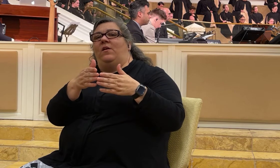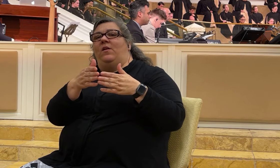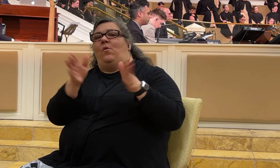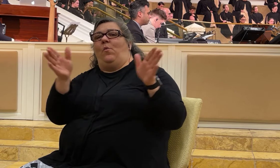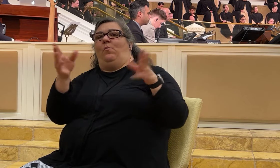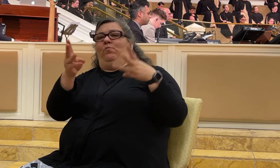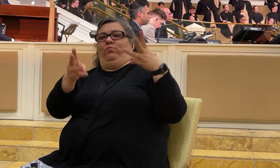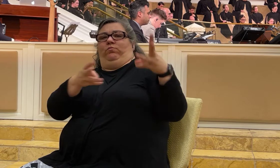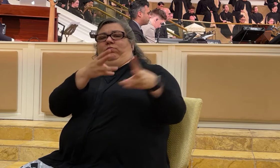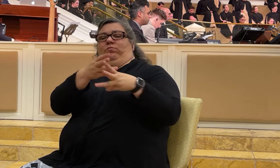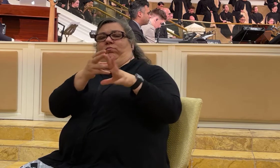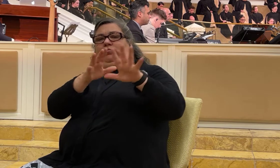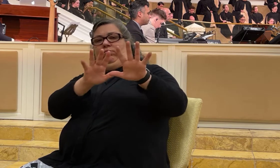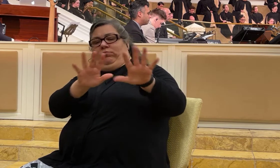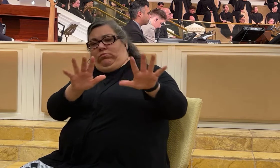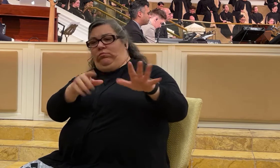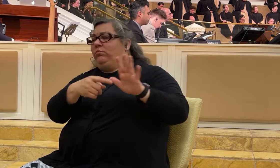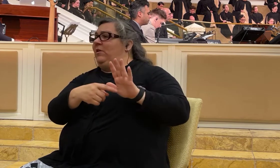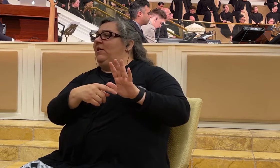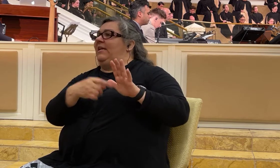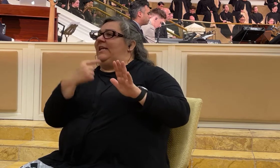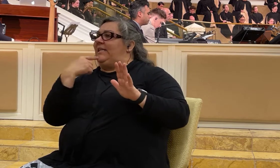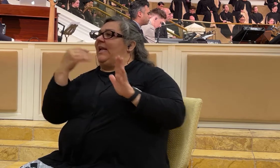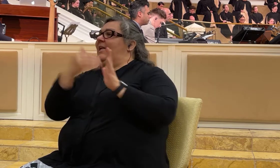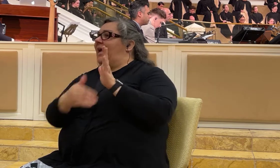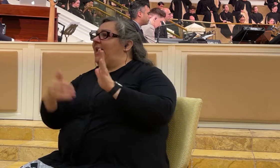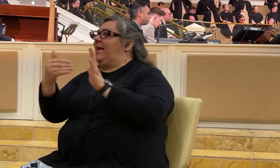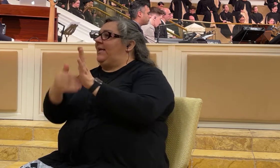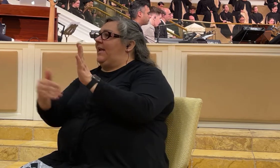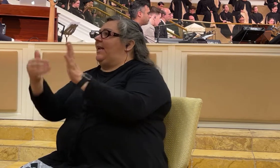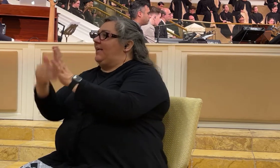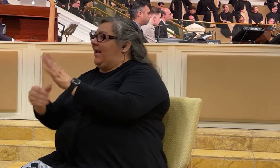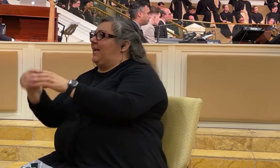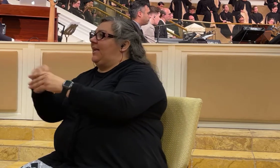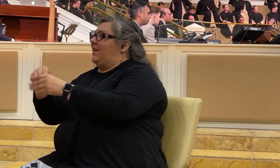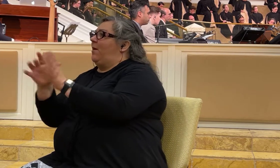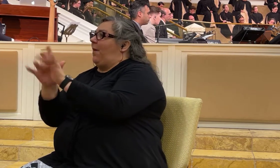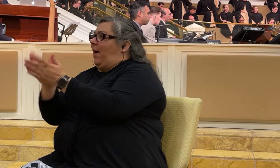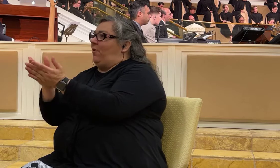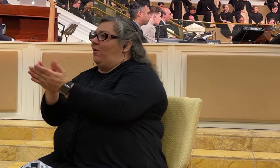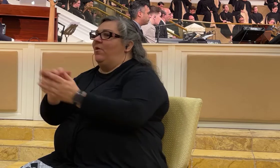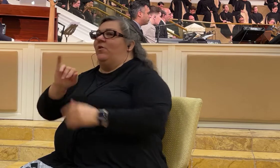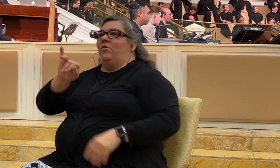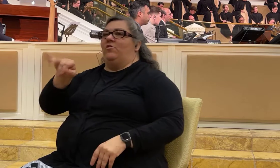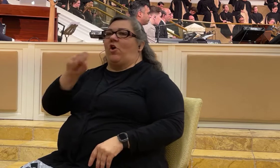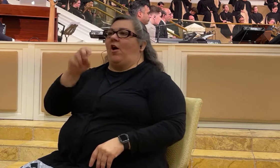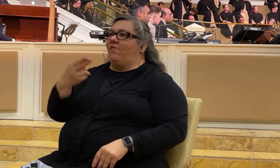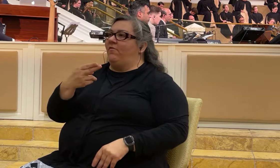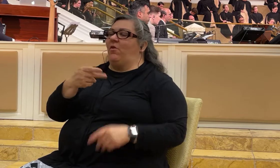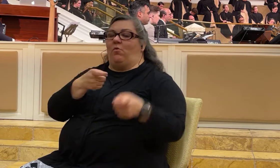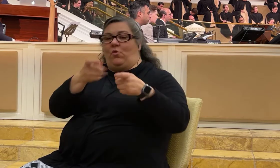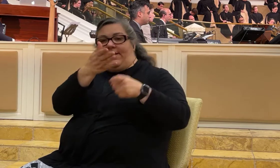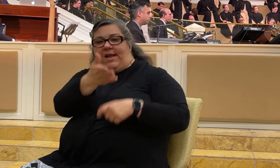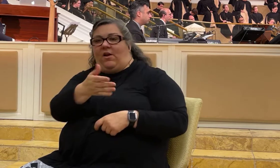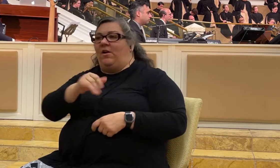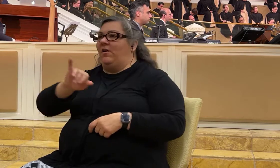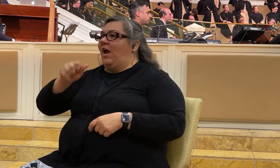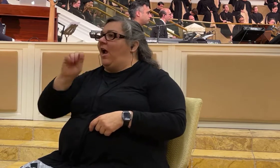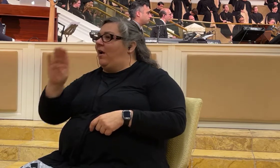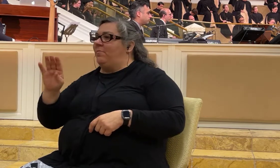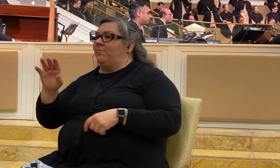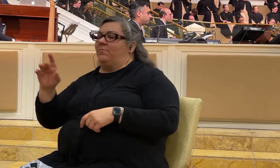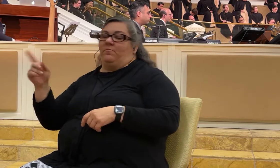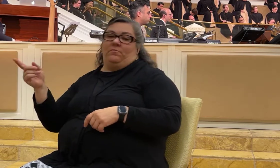world is repeated throughout Scripture. Joseph ruled there. Jacob's descendants came and lived there for